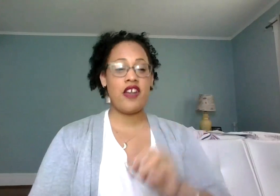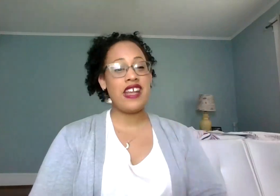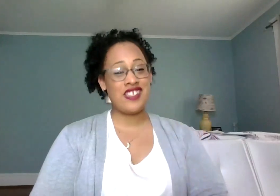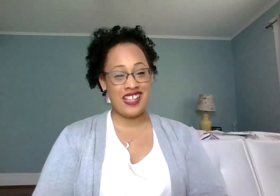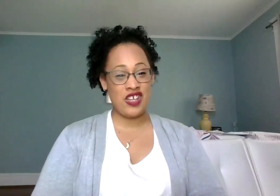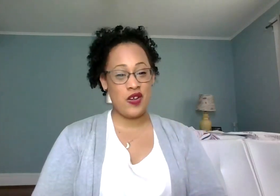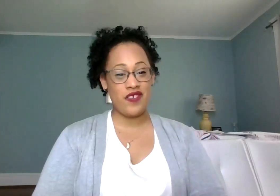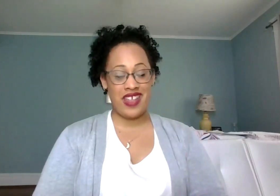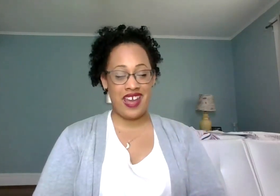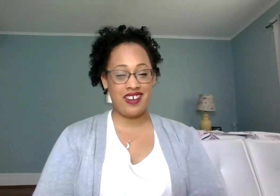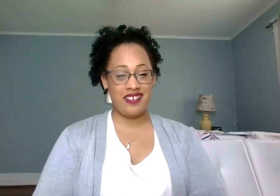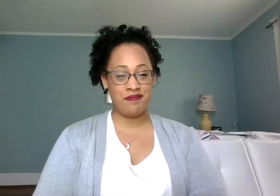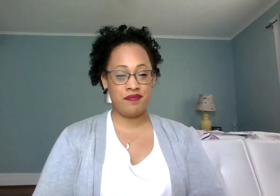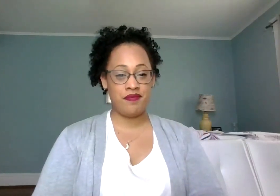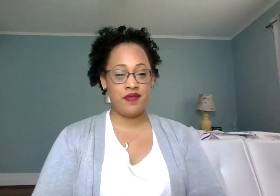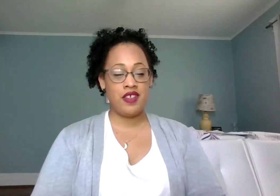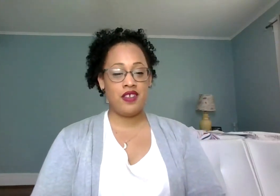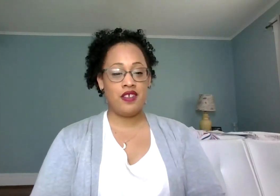So let's go over that.